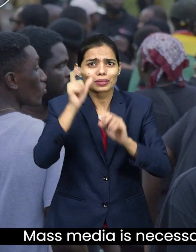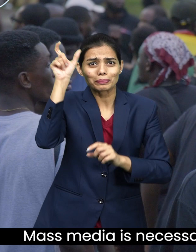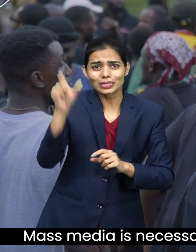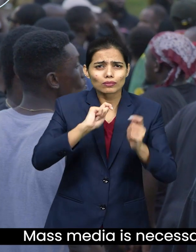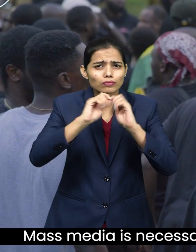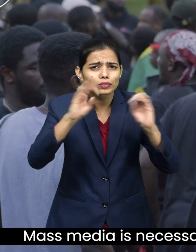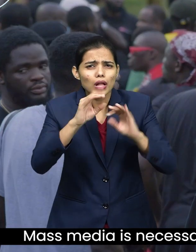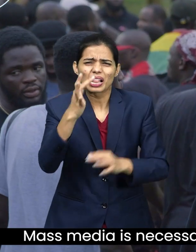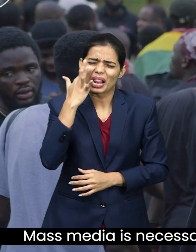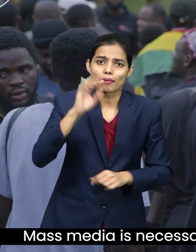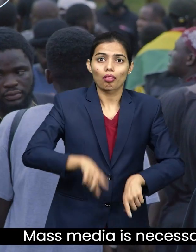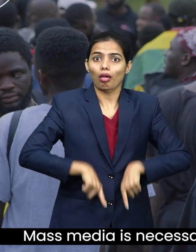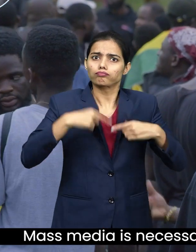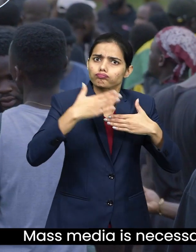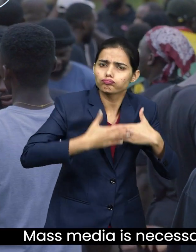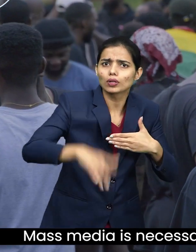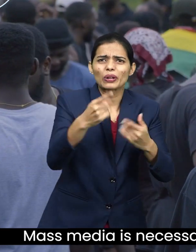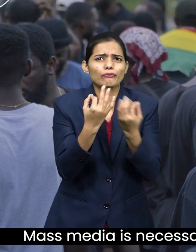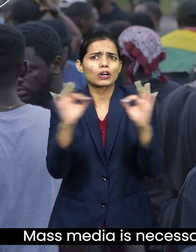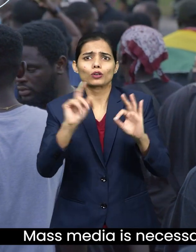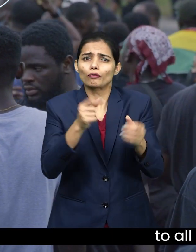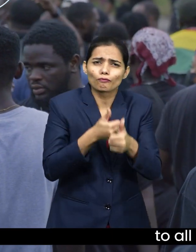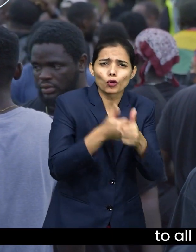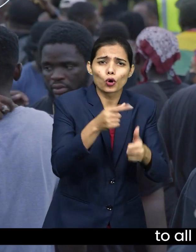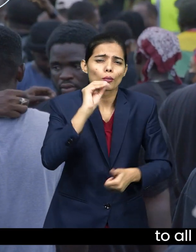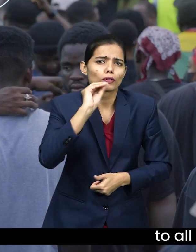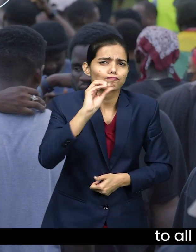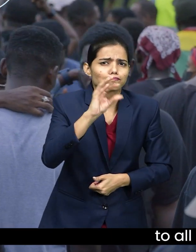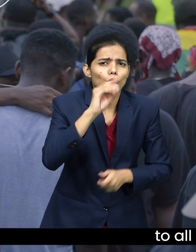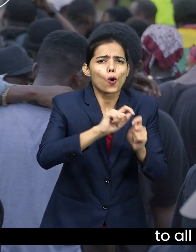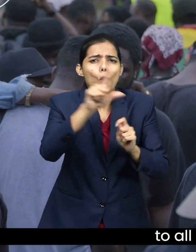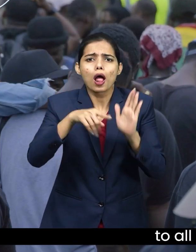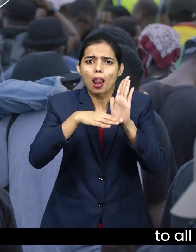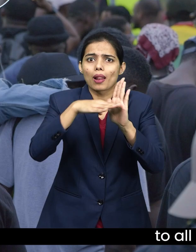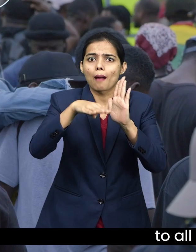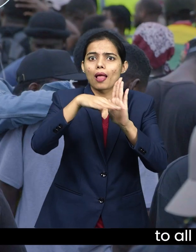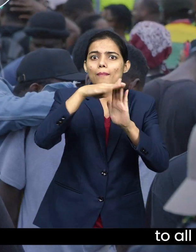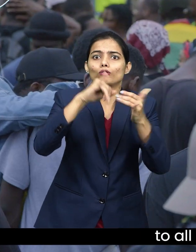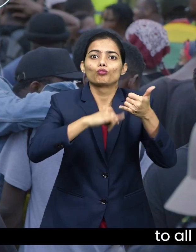Mass media is necessary for the free flow of information to all levels of society.